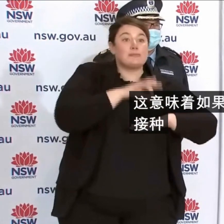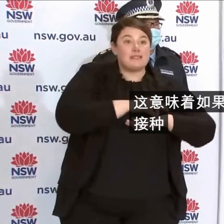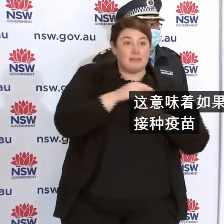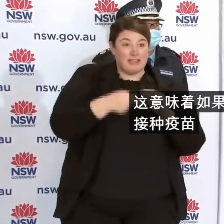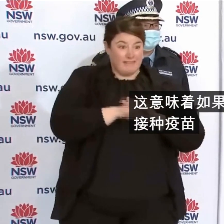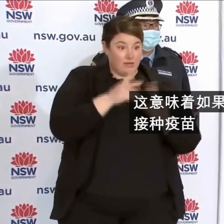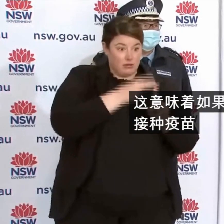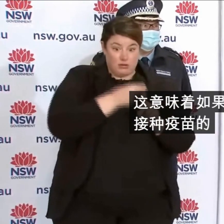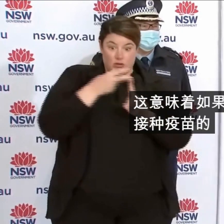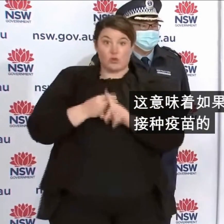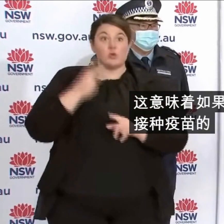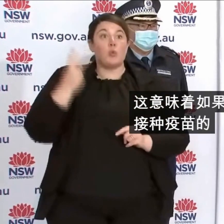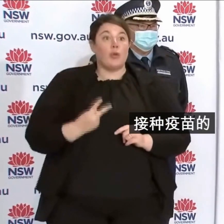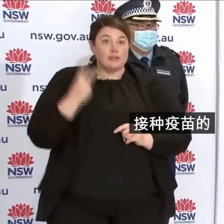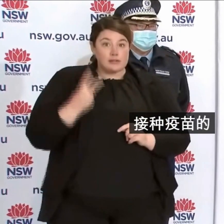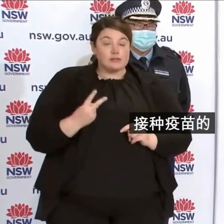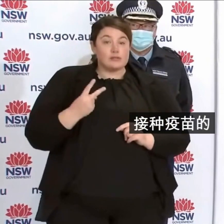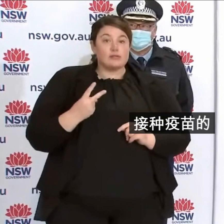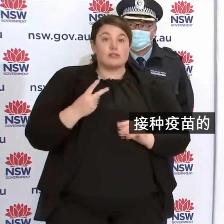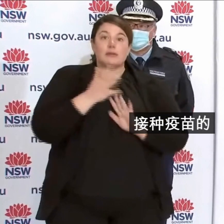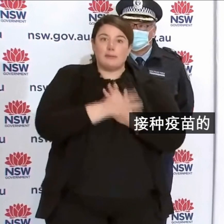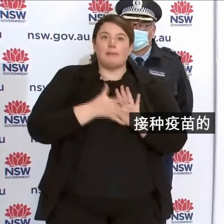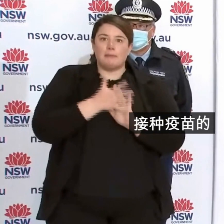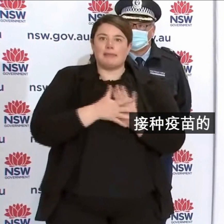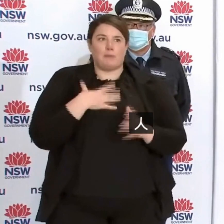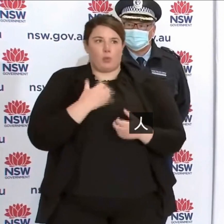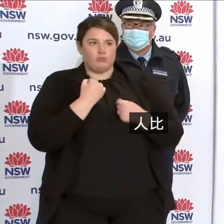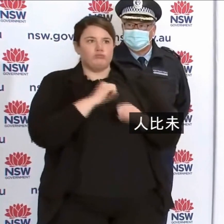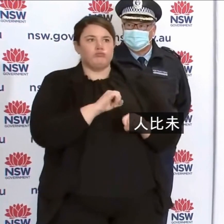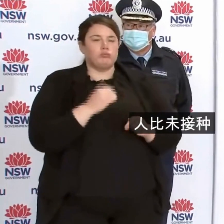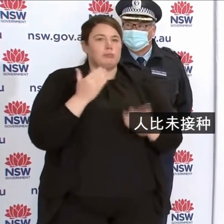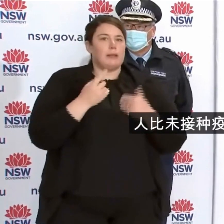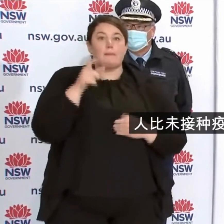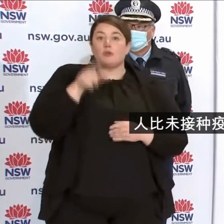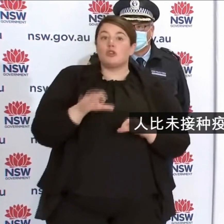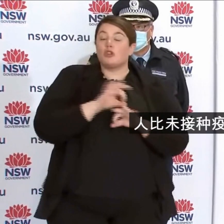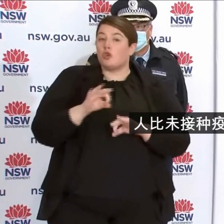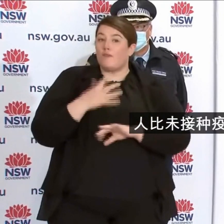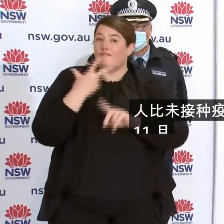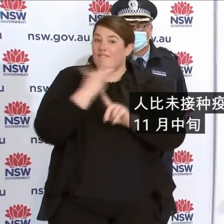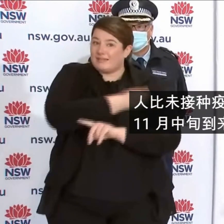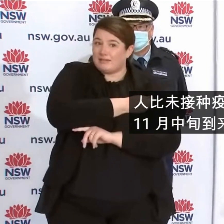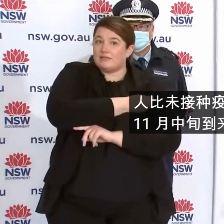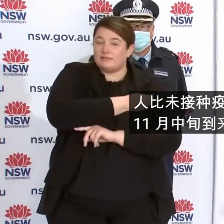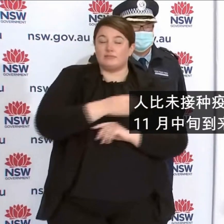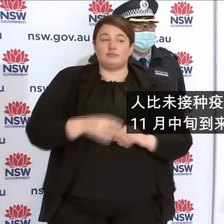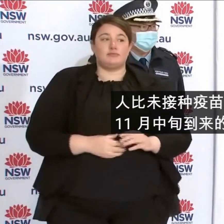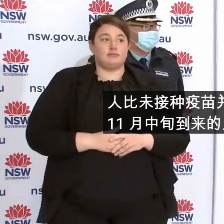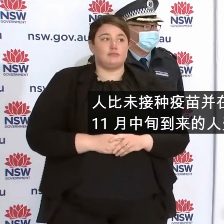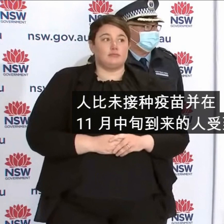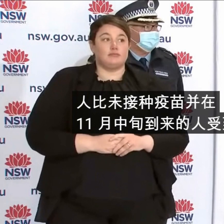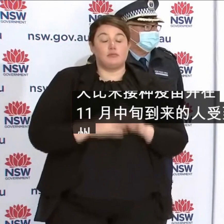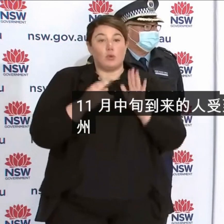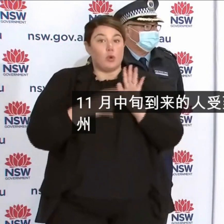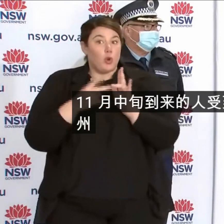fully vaccinated, you are very much more protected than someone who isn't vaccinated. And come mid-November, and